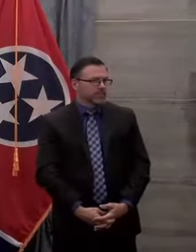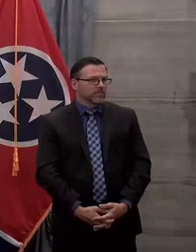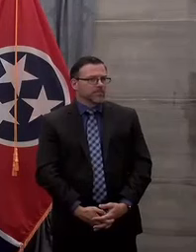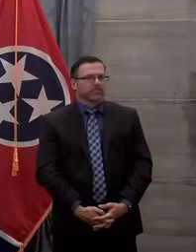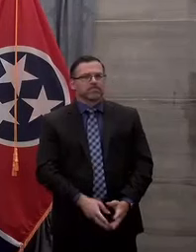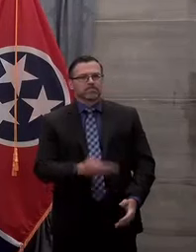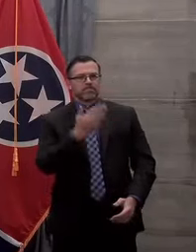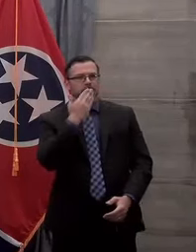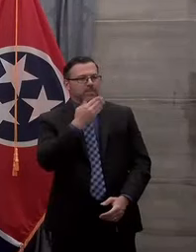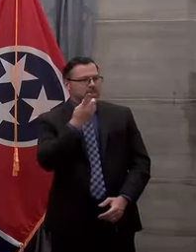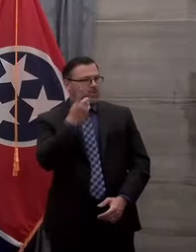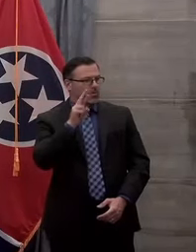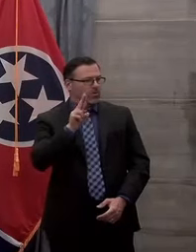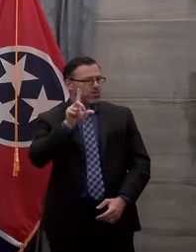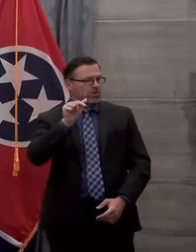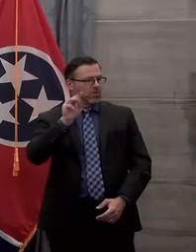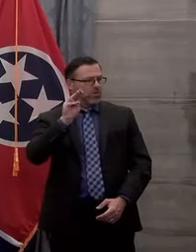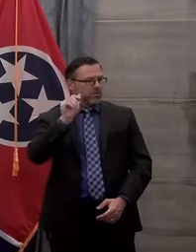Thank you, Dr. Moore.